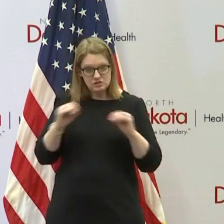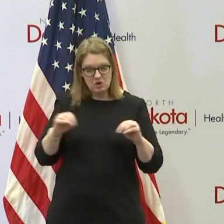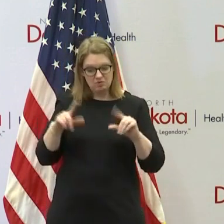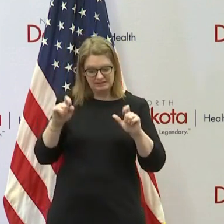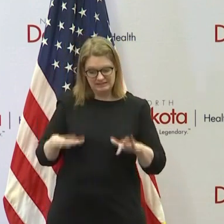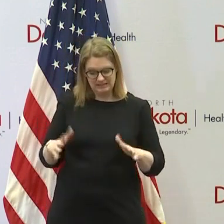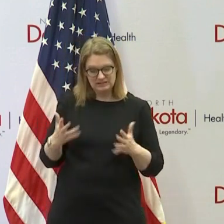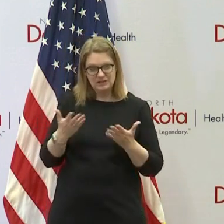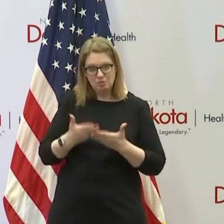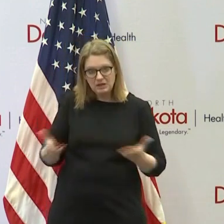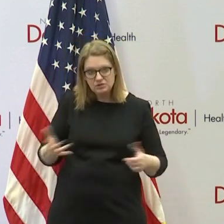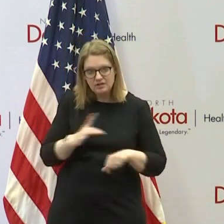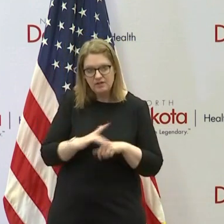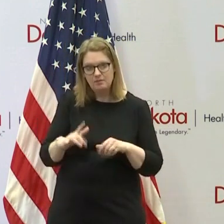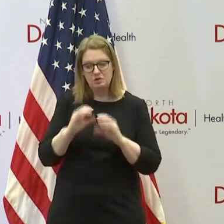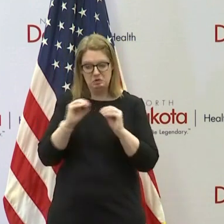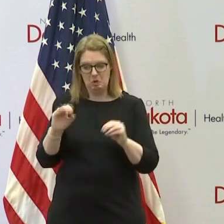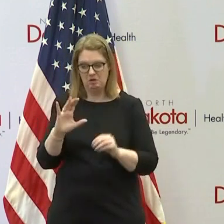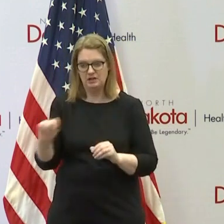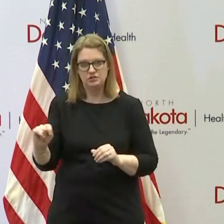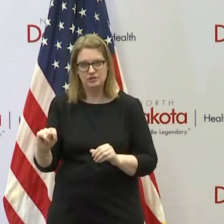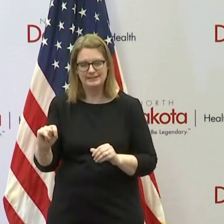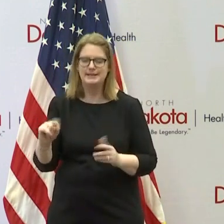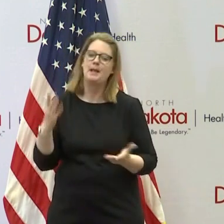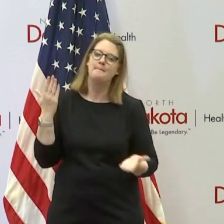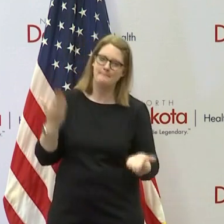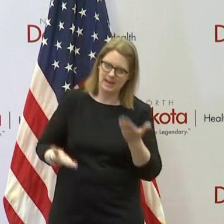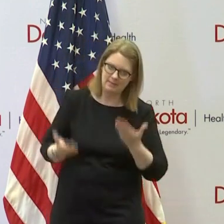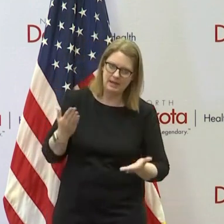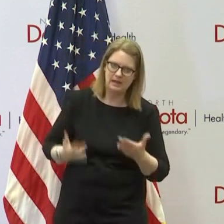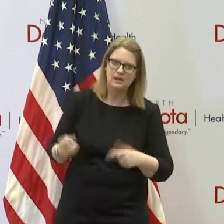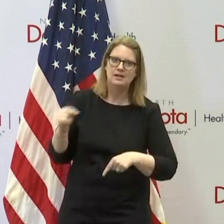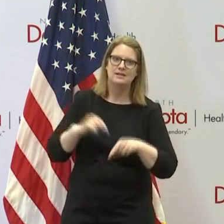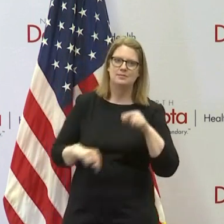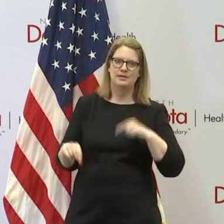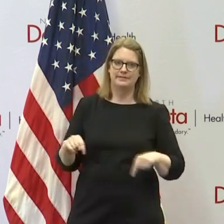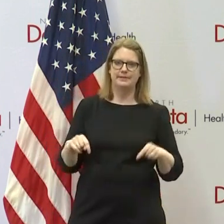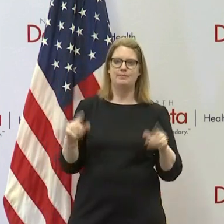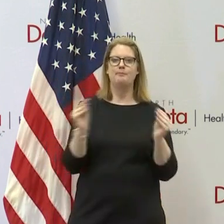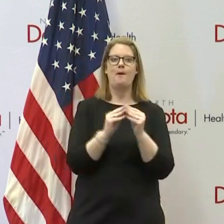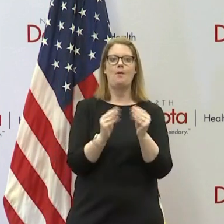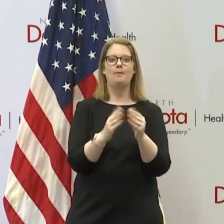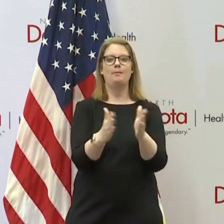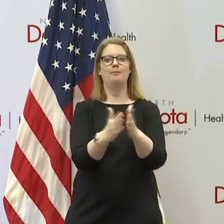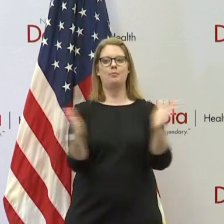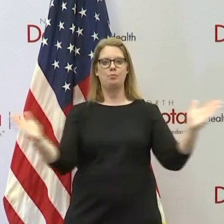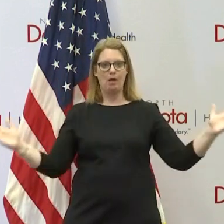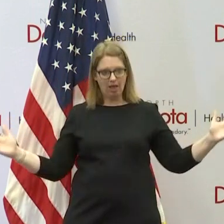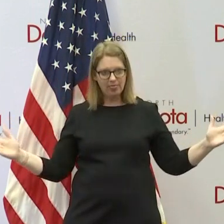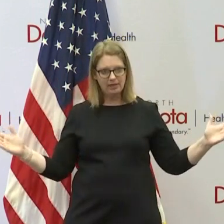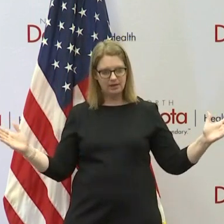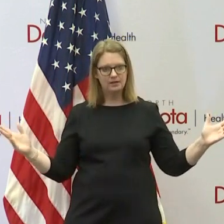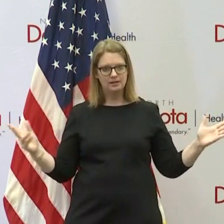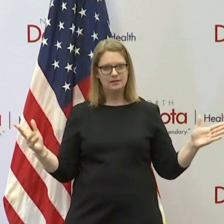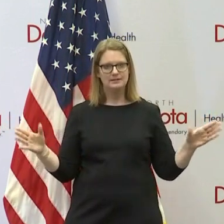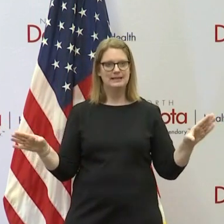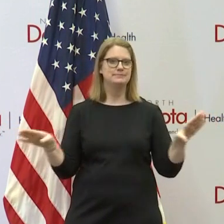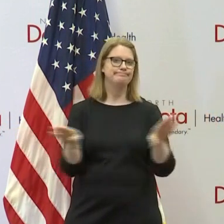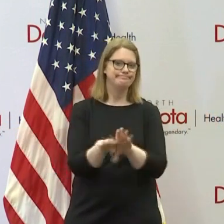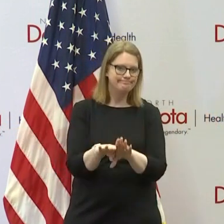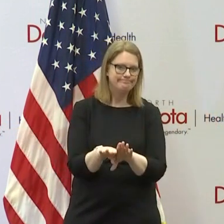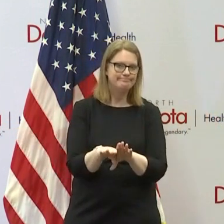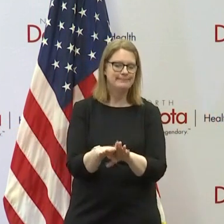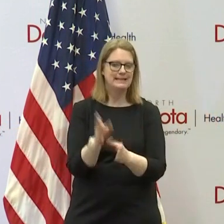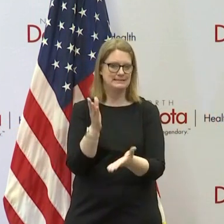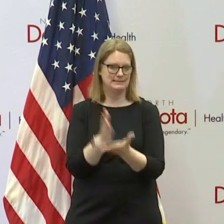contact tracing, then you might, because then this would be back to this idea of broadly, let's try to shut down the whole economy and